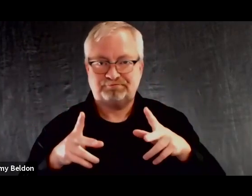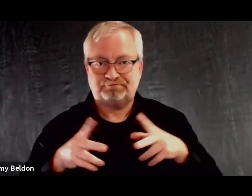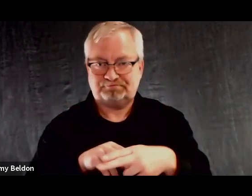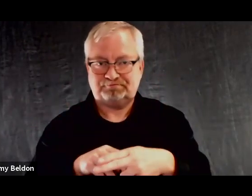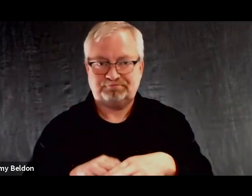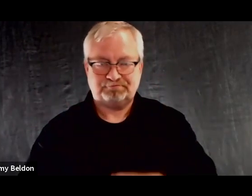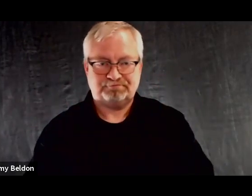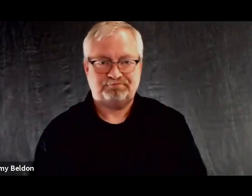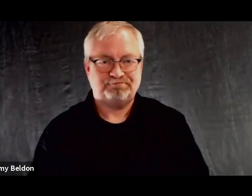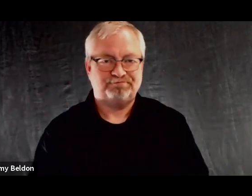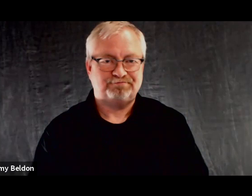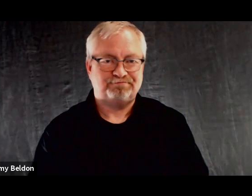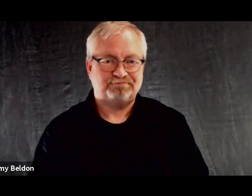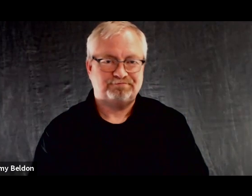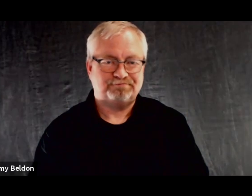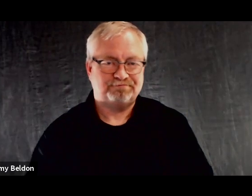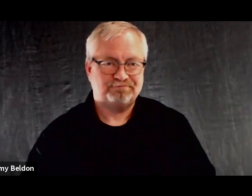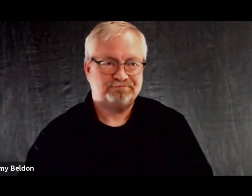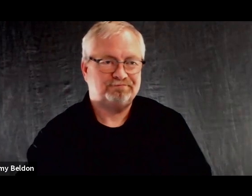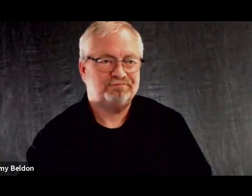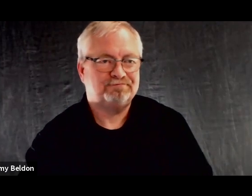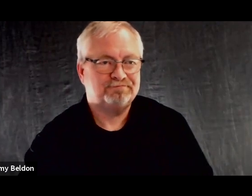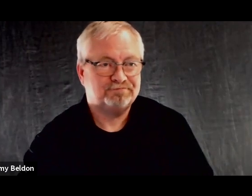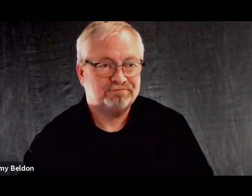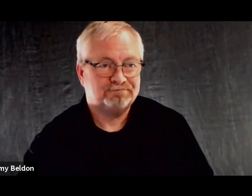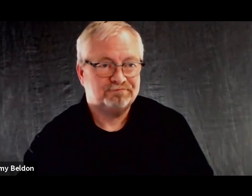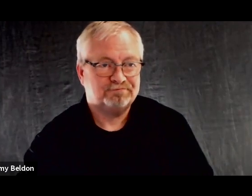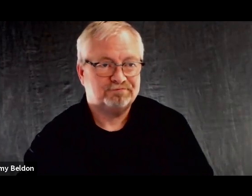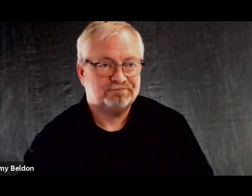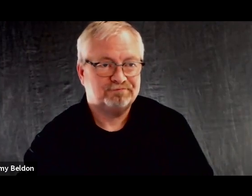briefing by state leaders. As you might have noticed, Governor Walz was not on the call today.